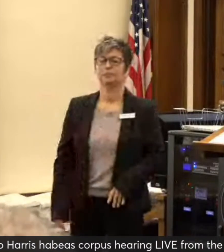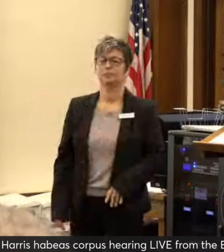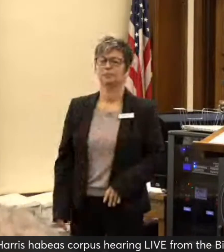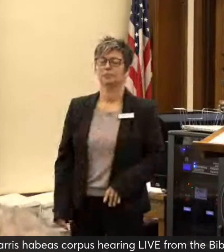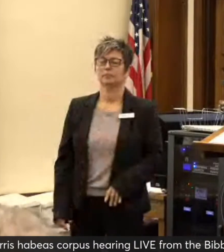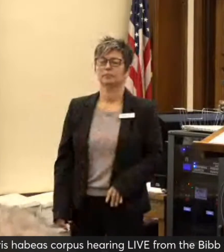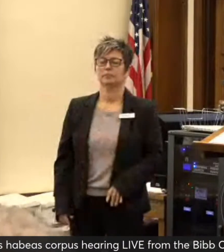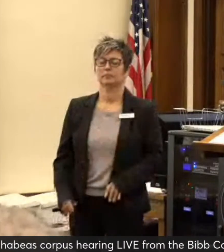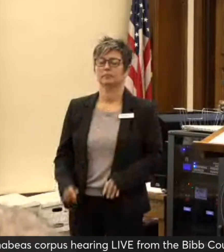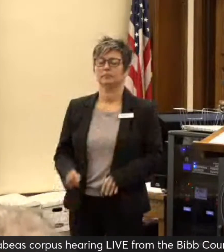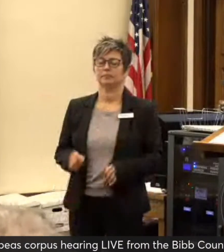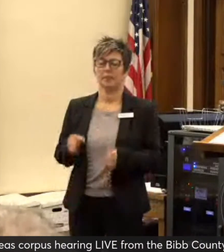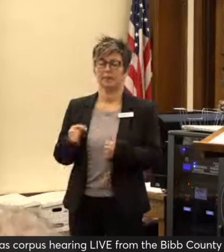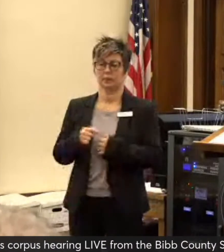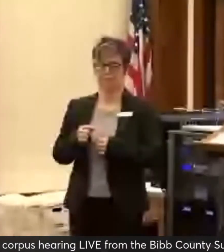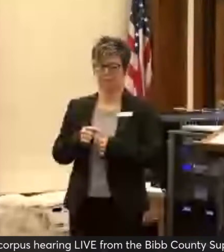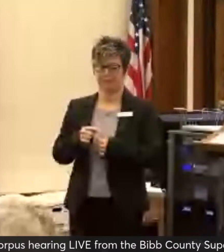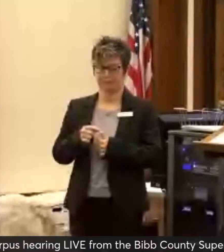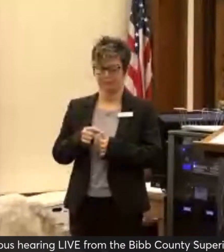The first thing,